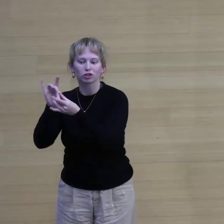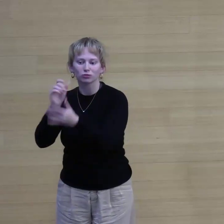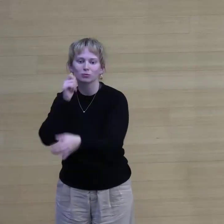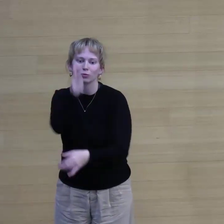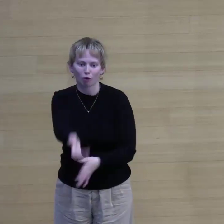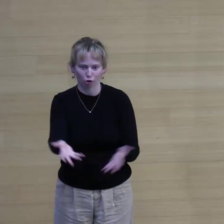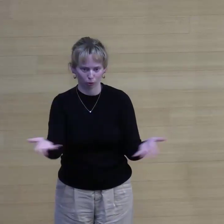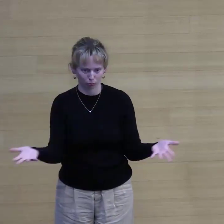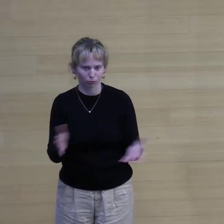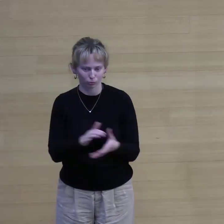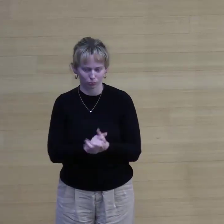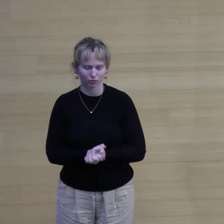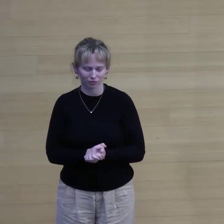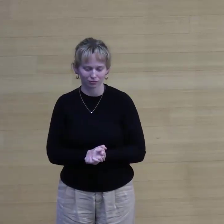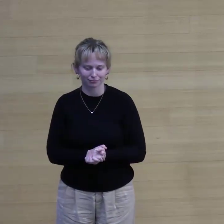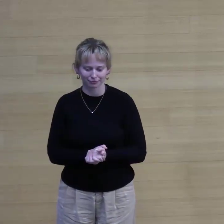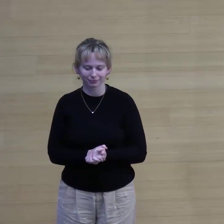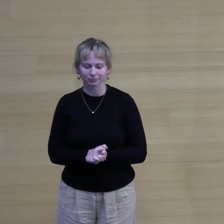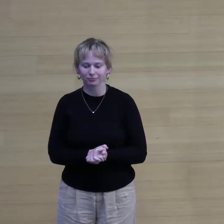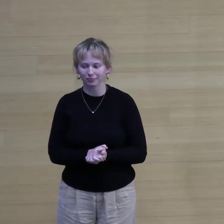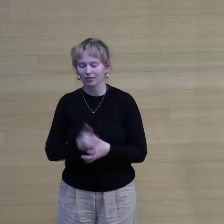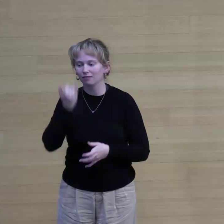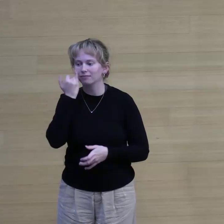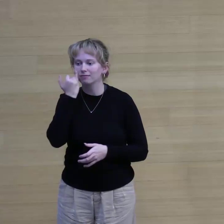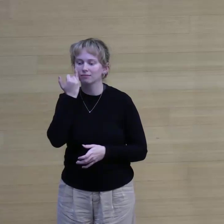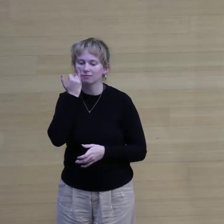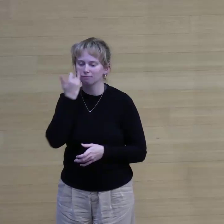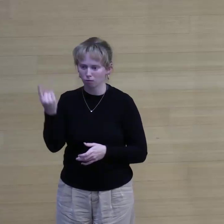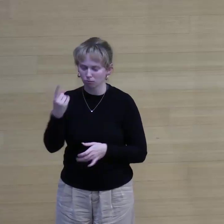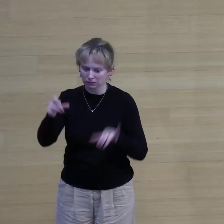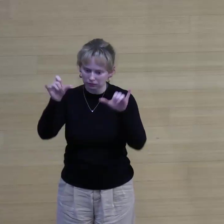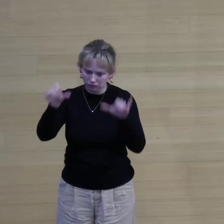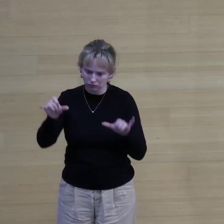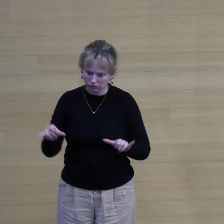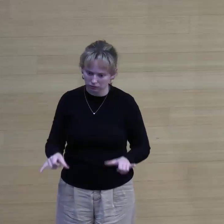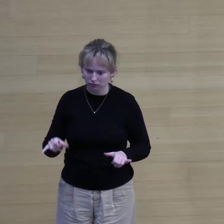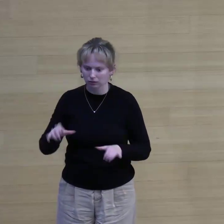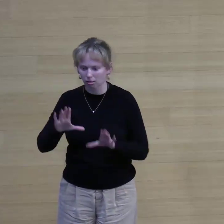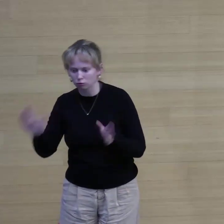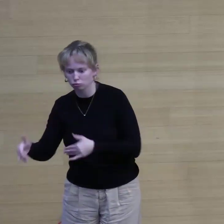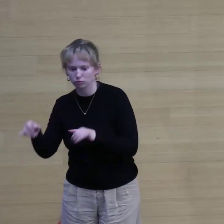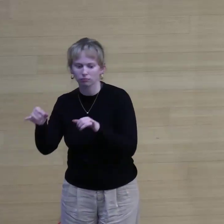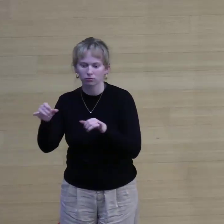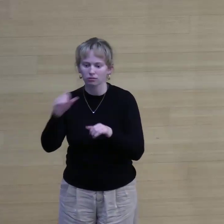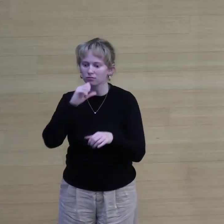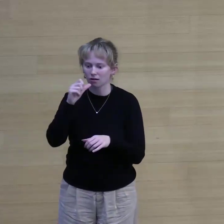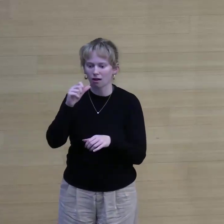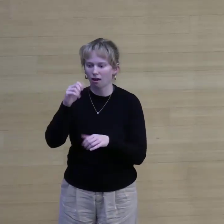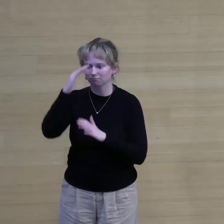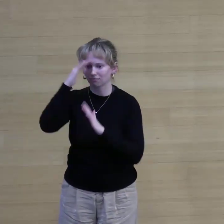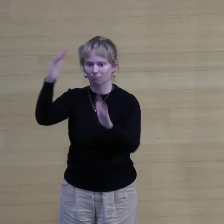of tomorrow. And so if you are always doing the thing for your child in the class, or not holding them to